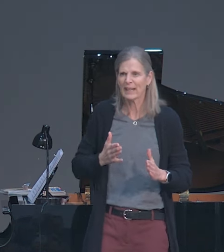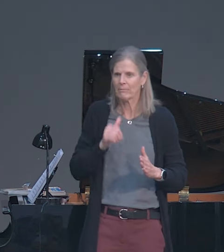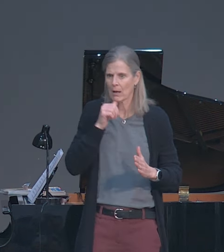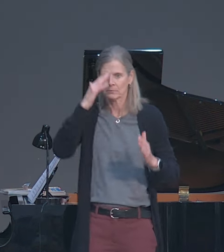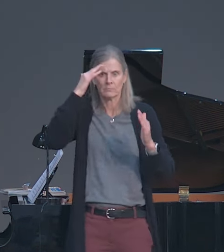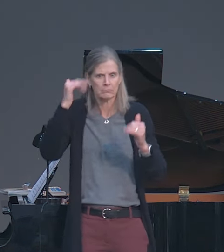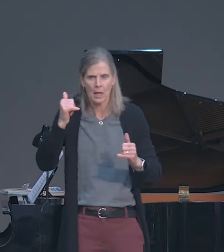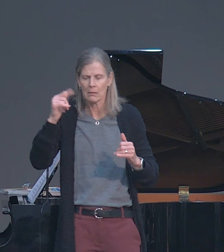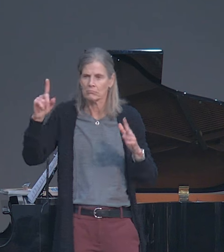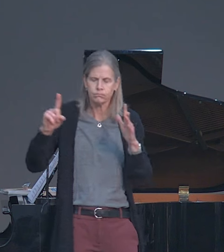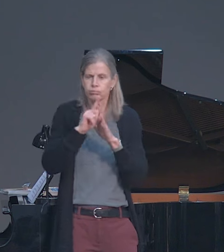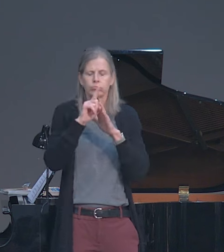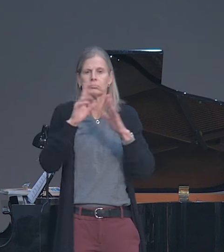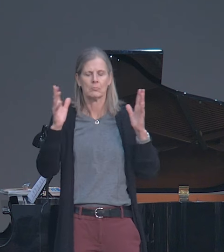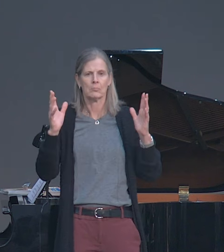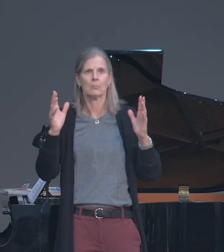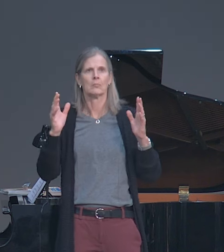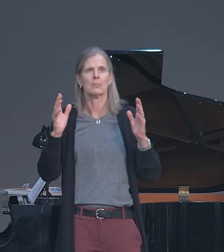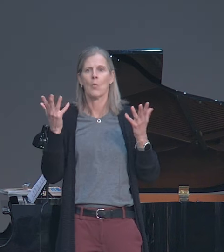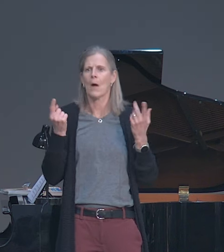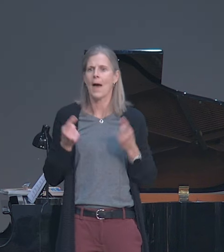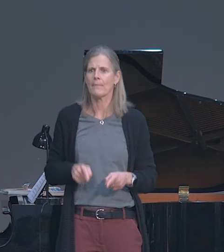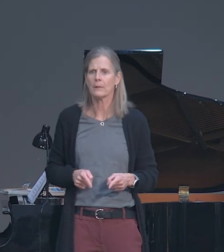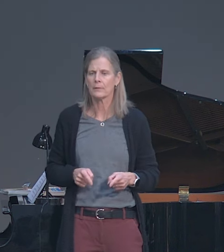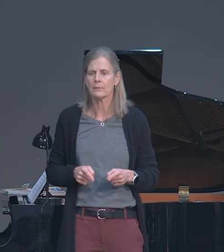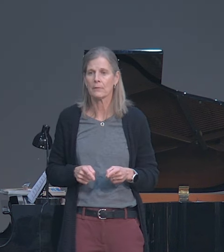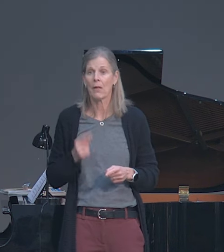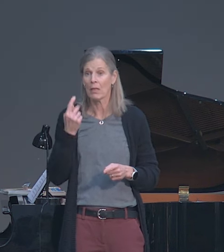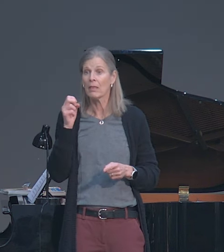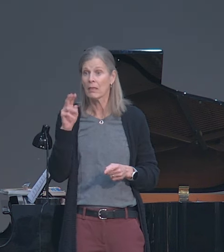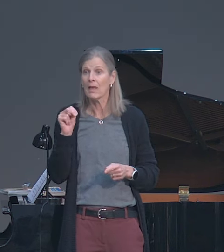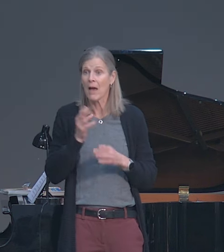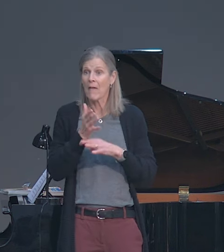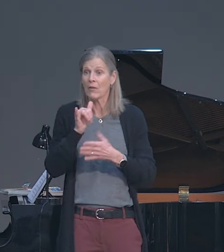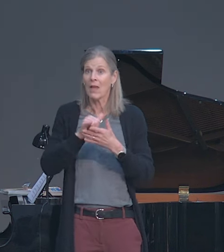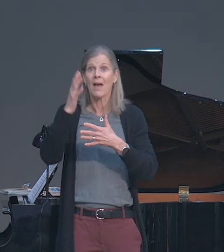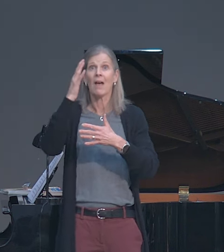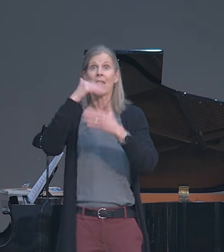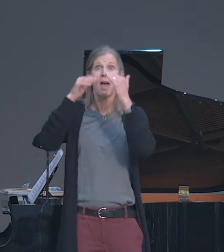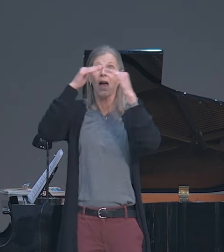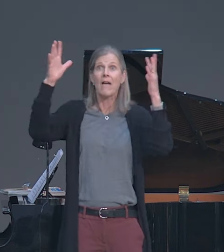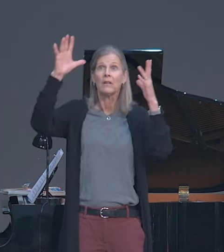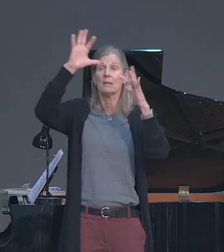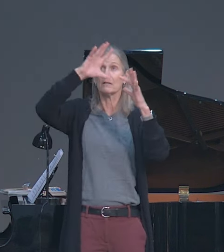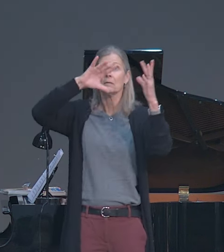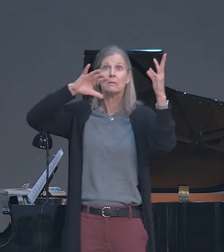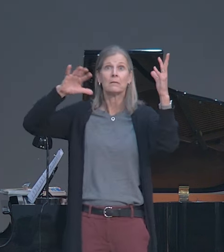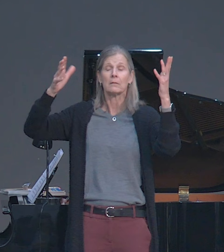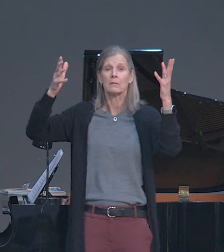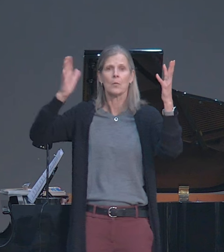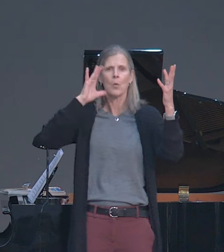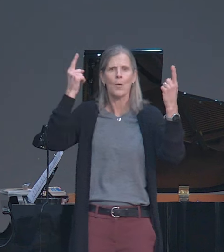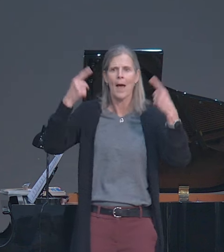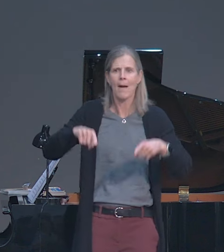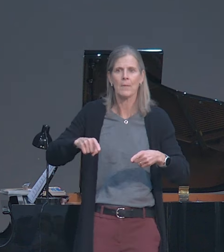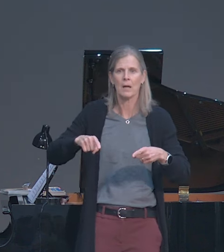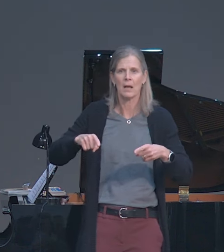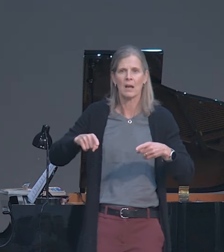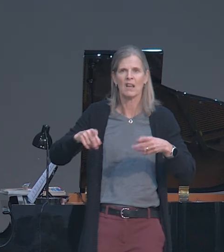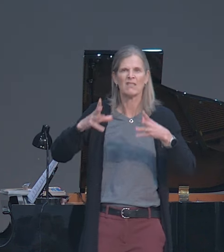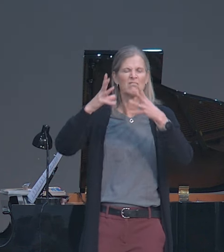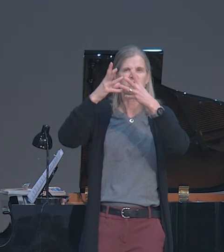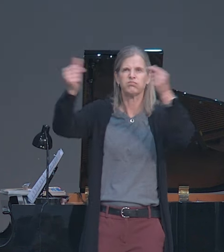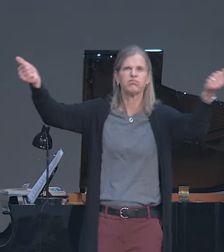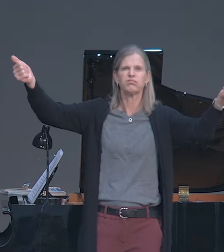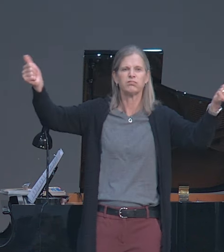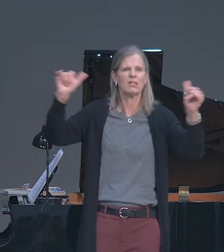you. What happens then? Well, then the heavens will, what? Pass away